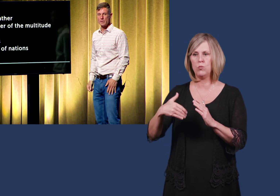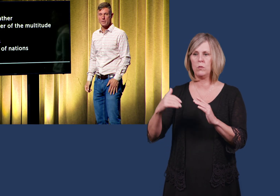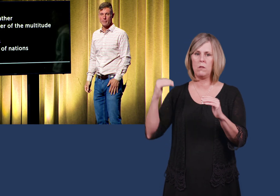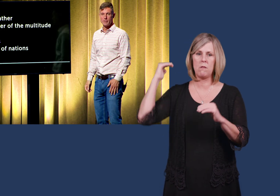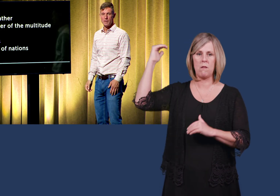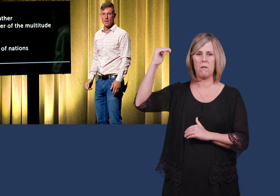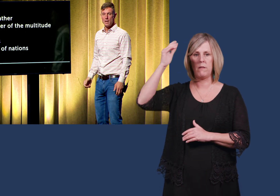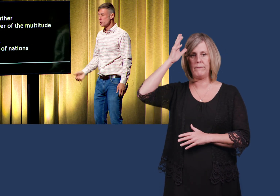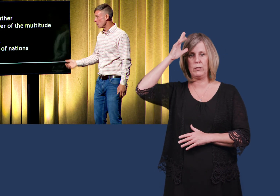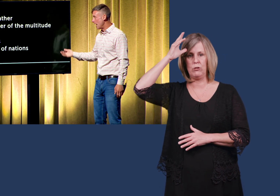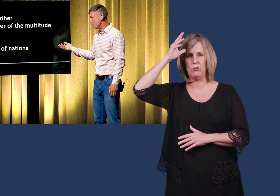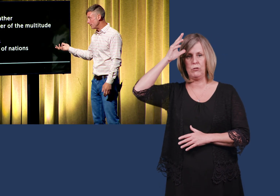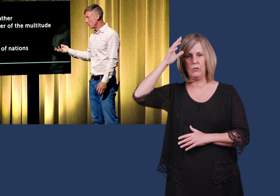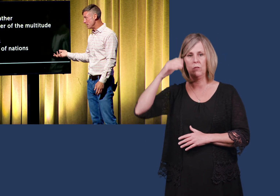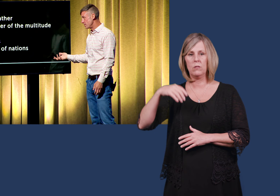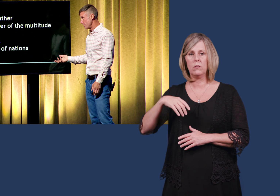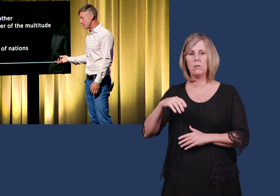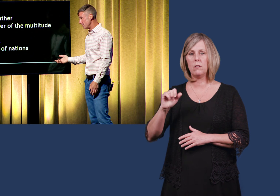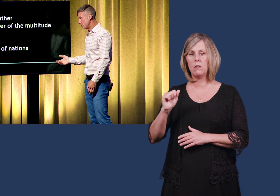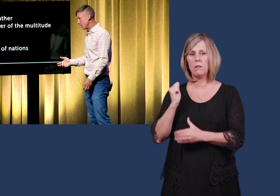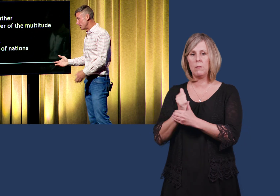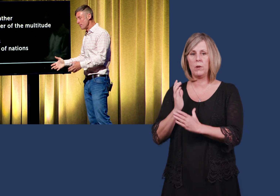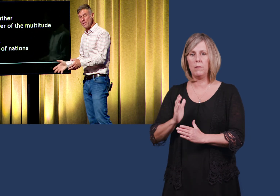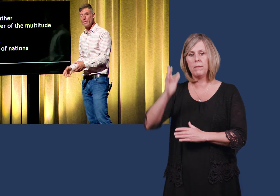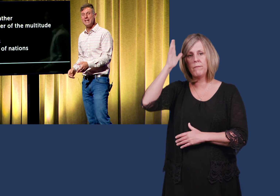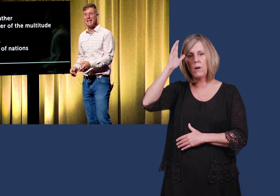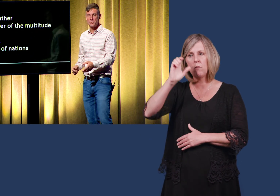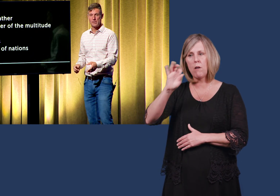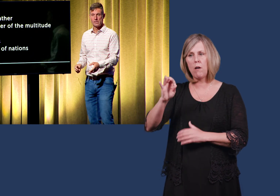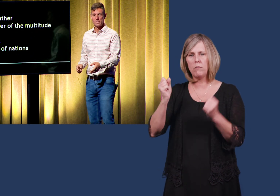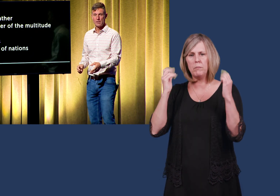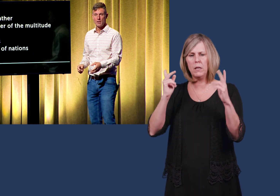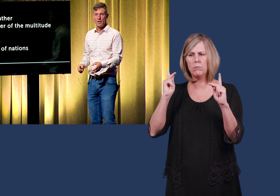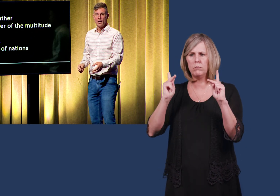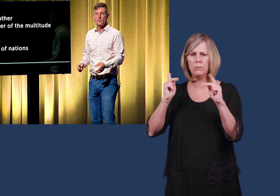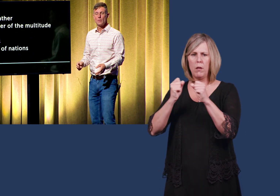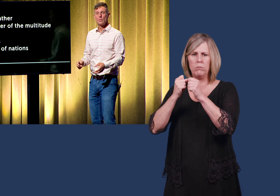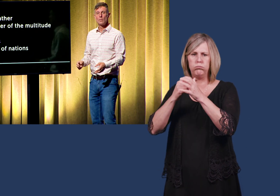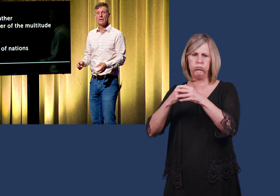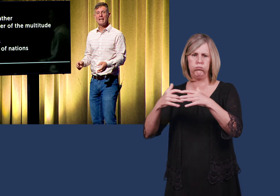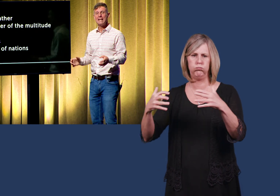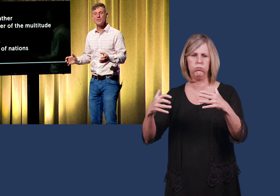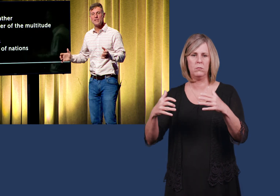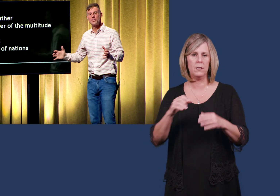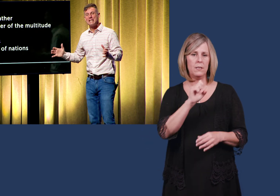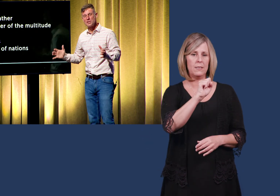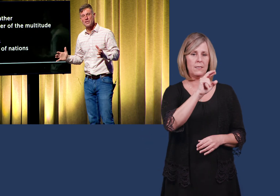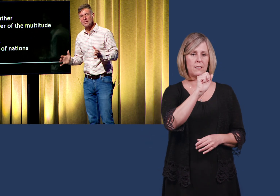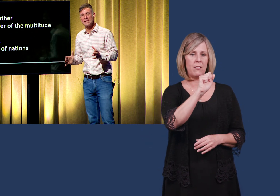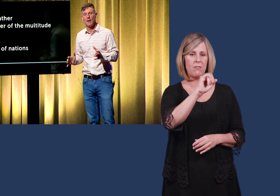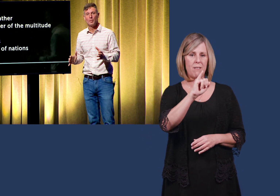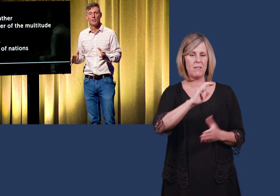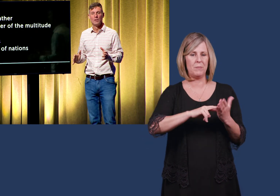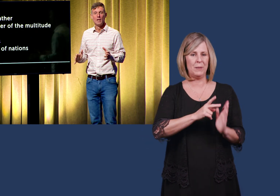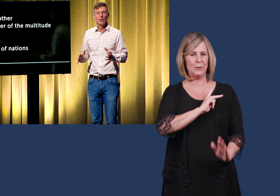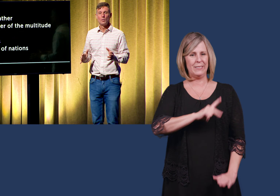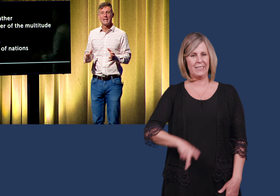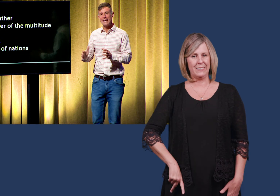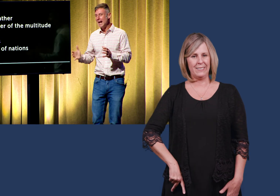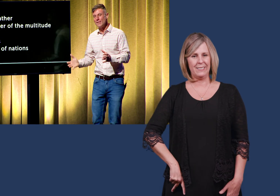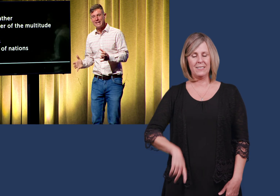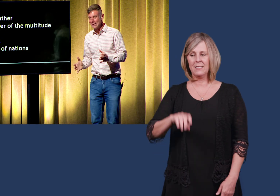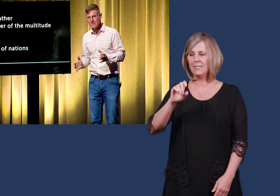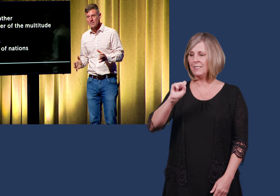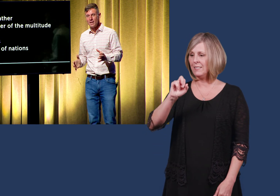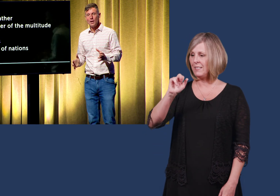the multitude. Sarai meant princess, and Sarah, the mother of nations. So here's this senior citizen couple who